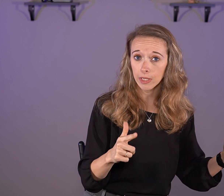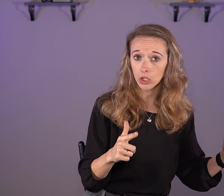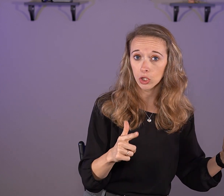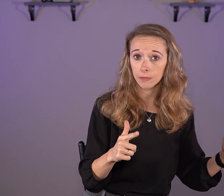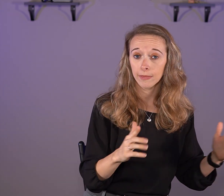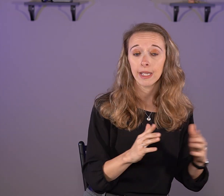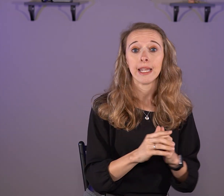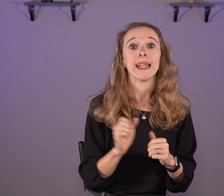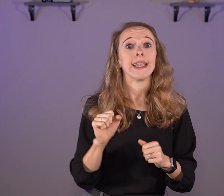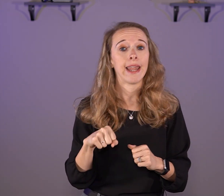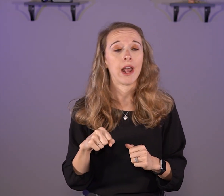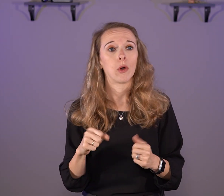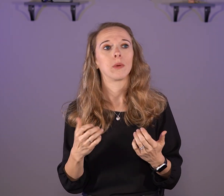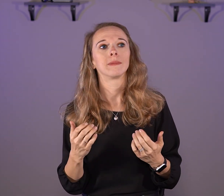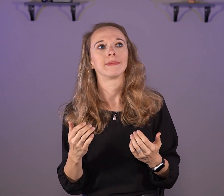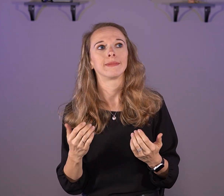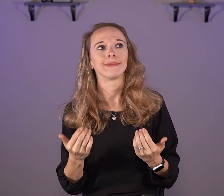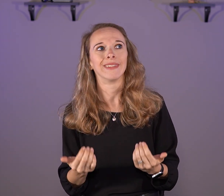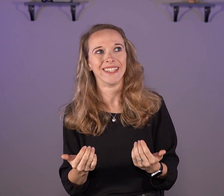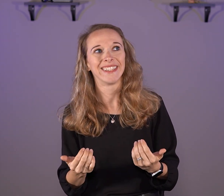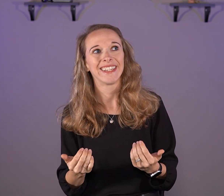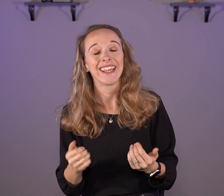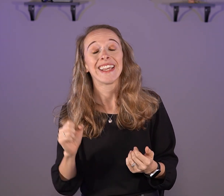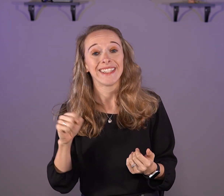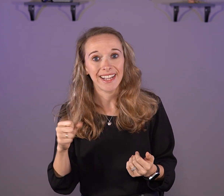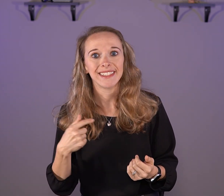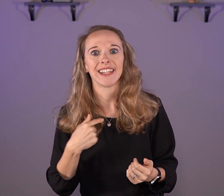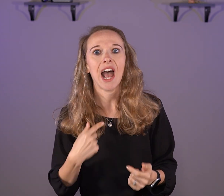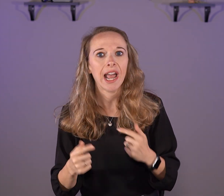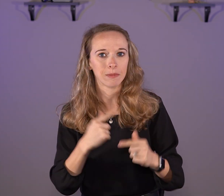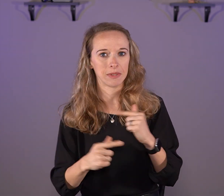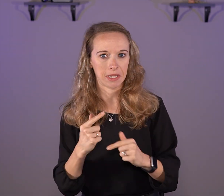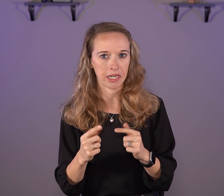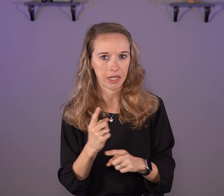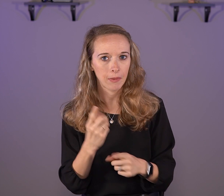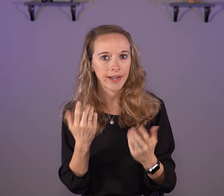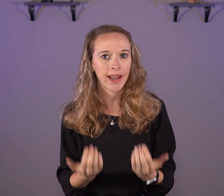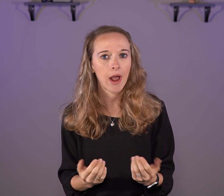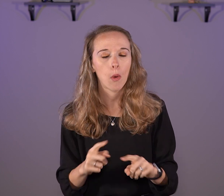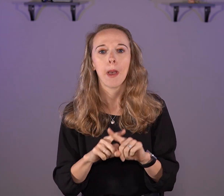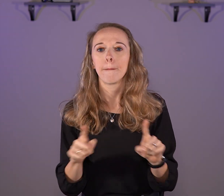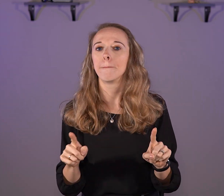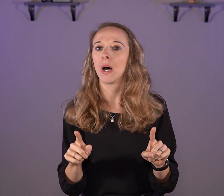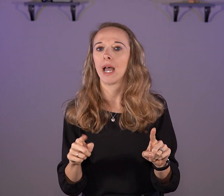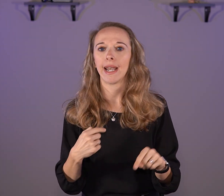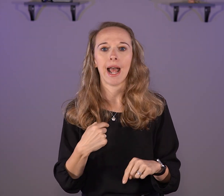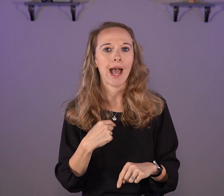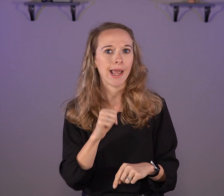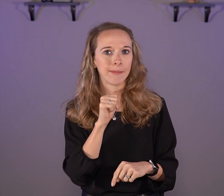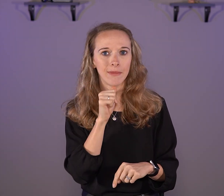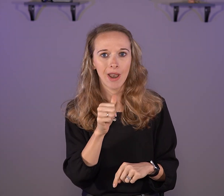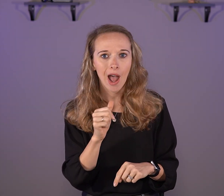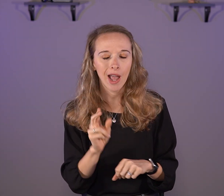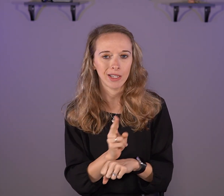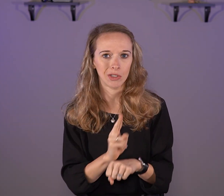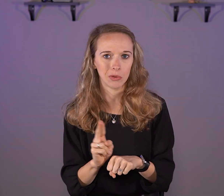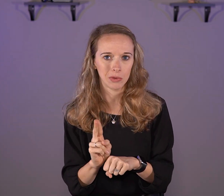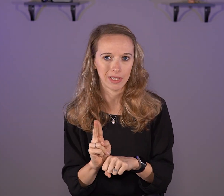Language. Now, yes, I am signing right now, but I'm not